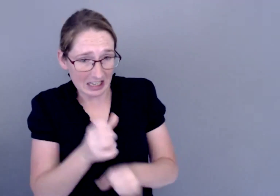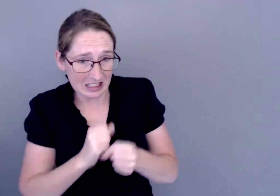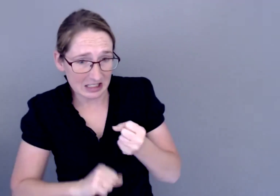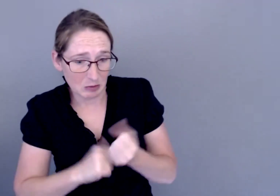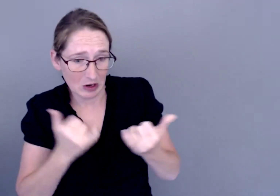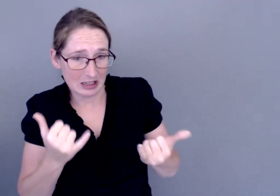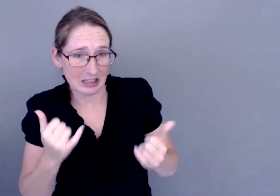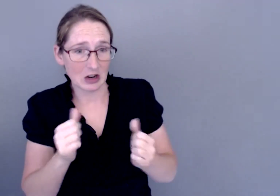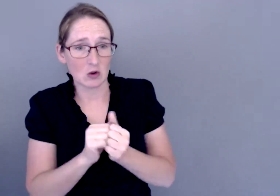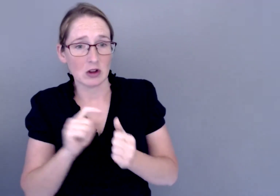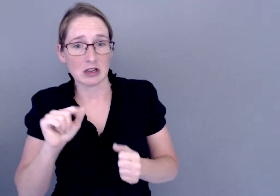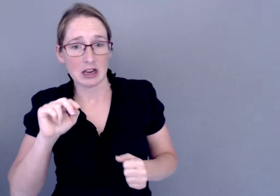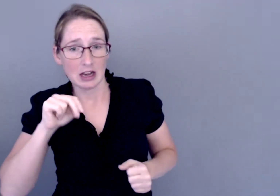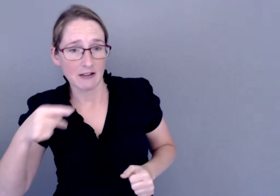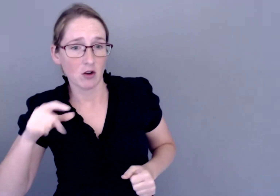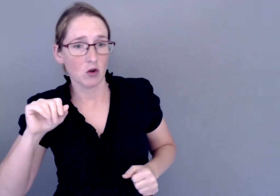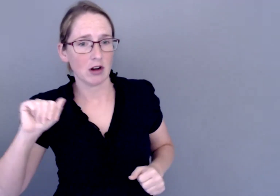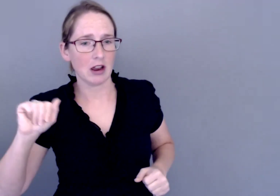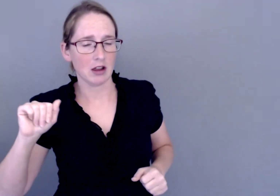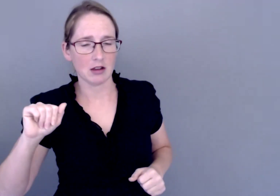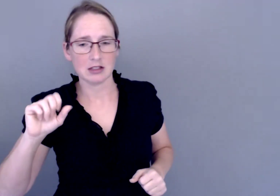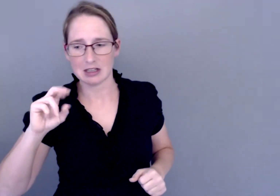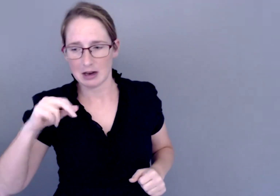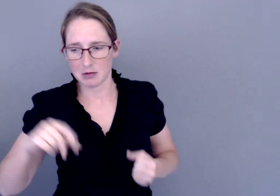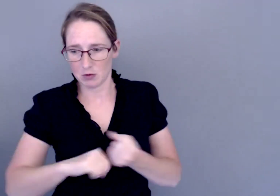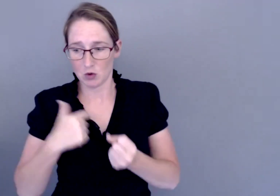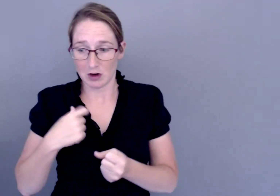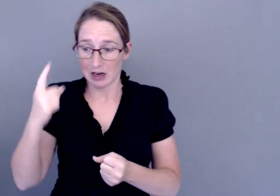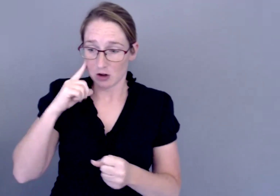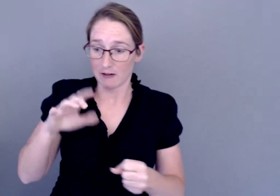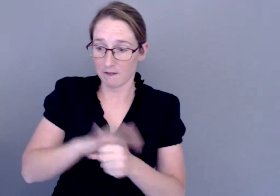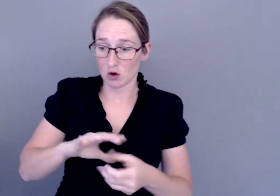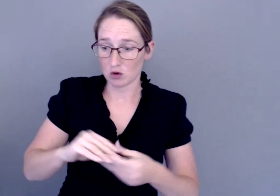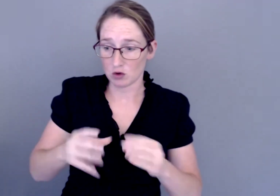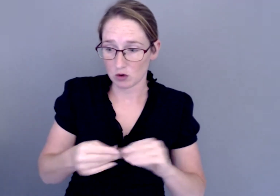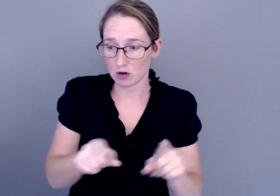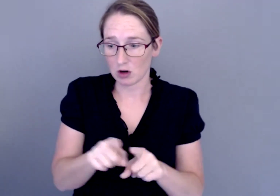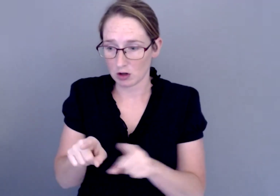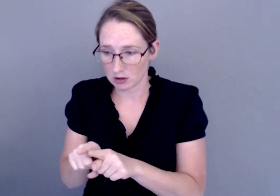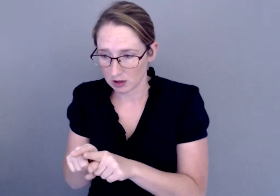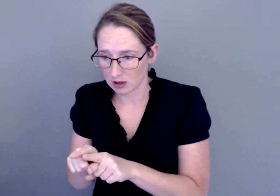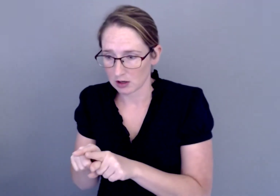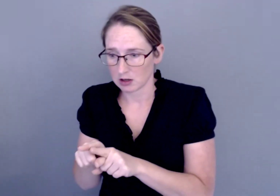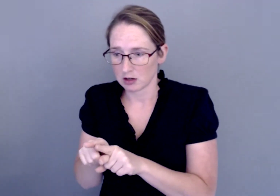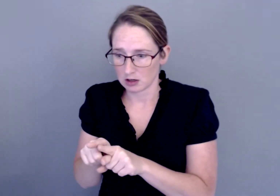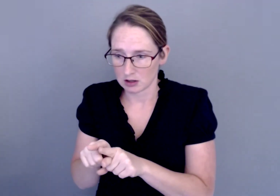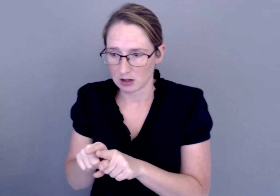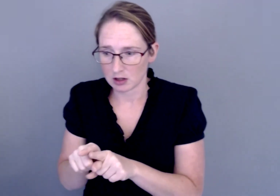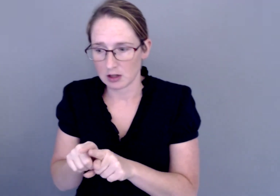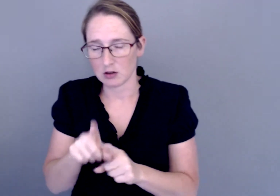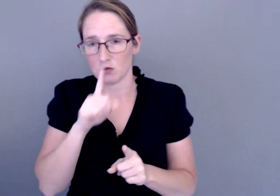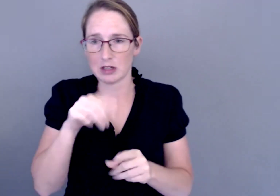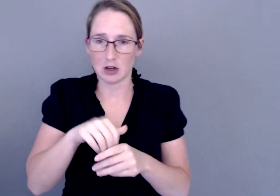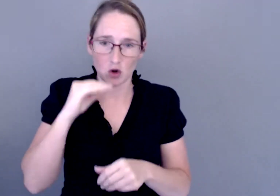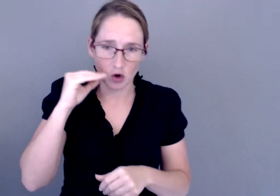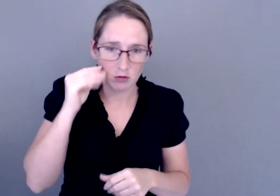with, say, TANF or EBT support. When we're hearing the full story, we might also be able to say, I understand that there's an aging parent in your home and you're